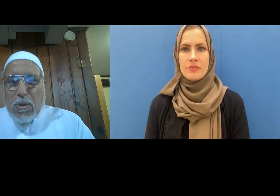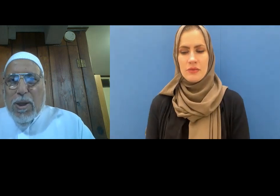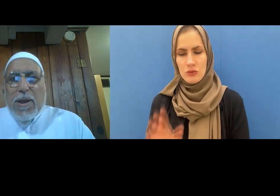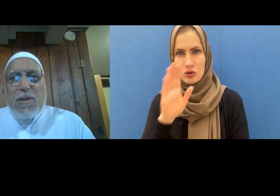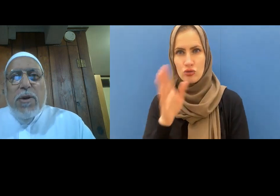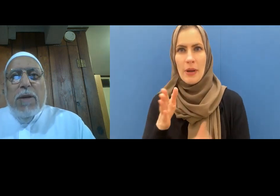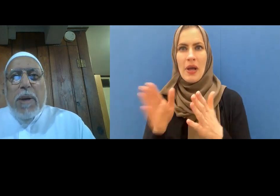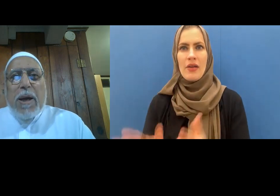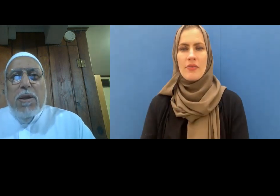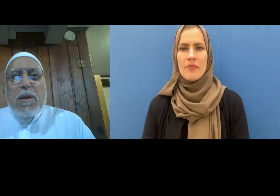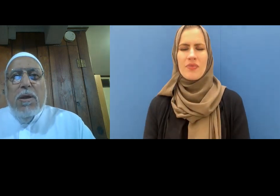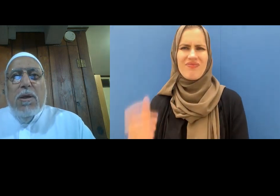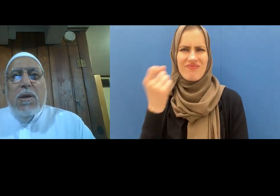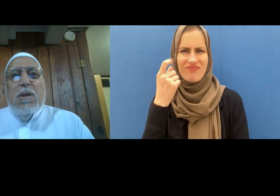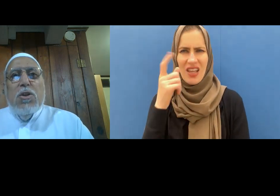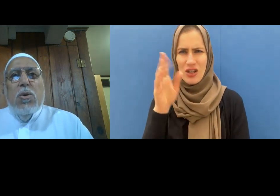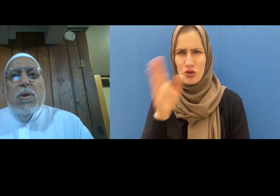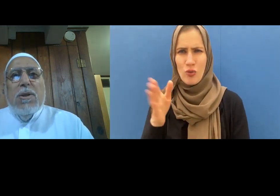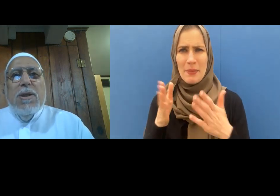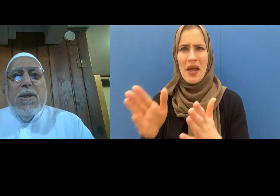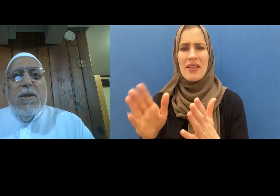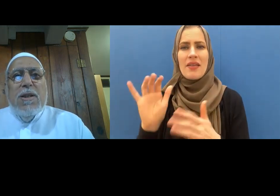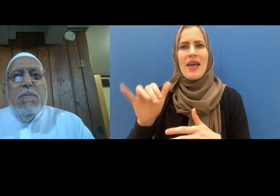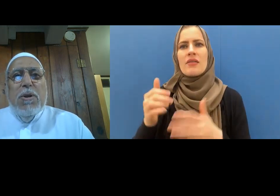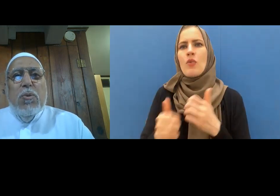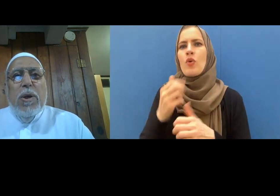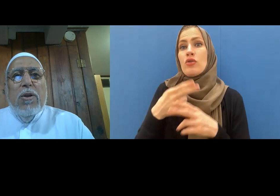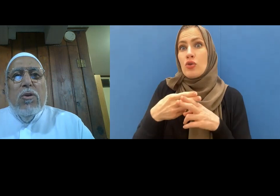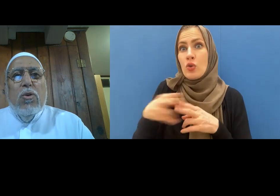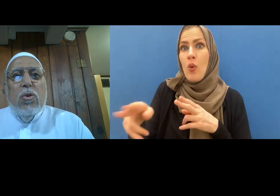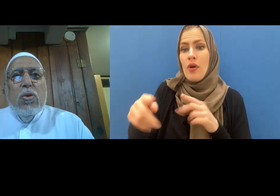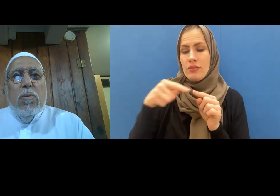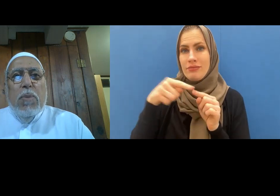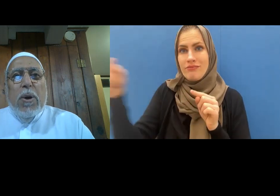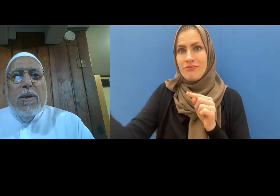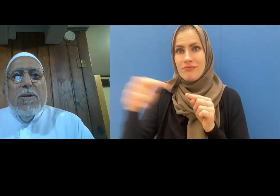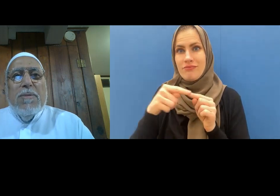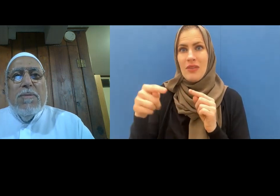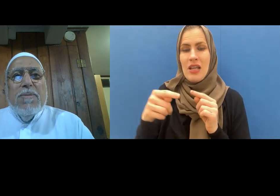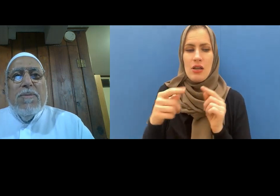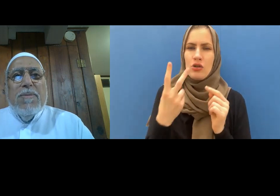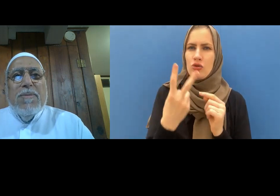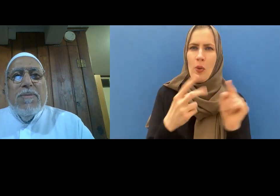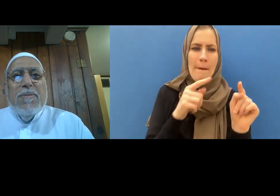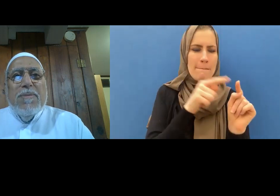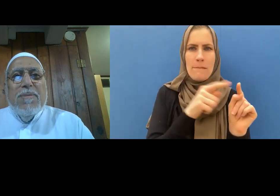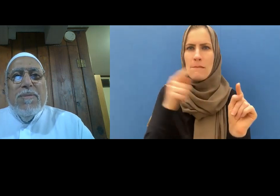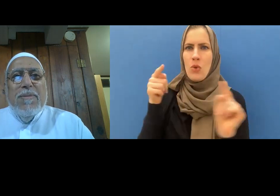You know that the straight path is the shortest distance between two points.